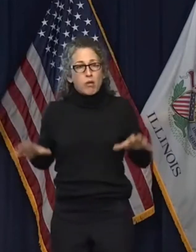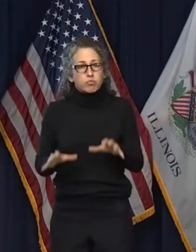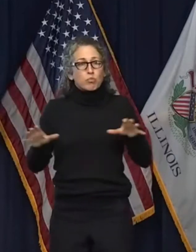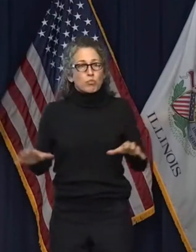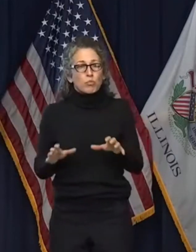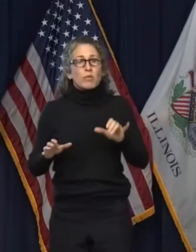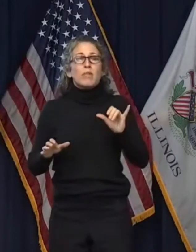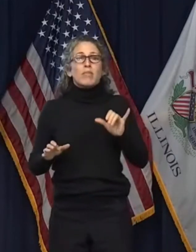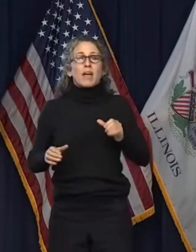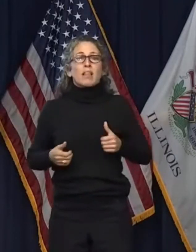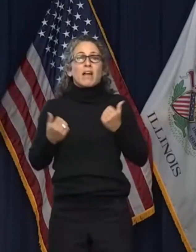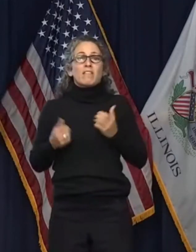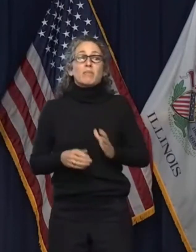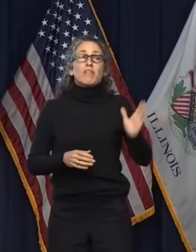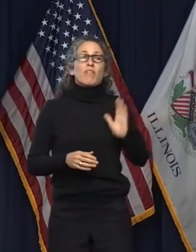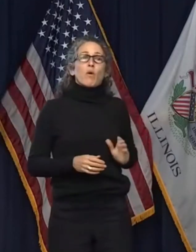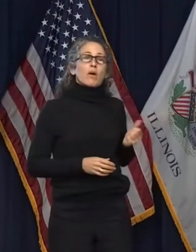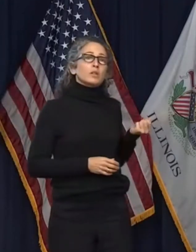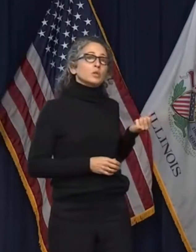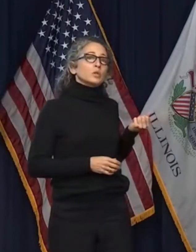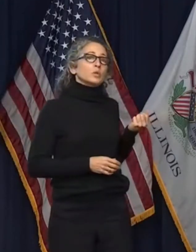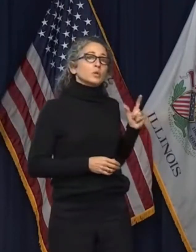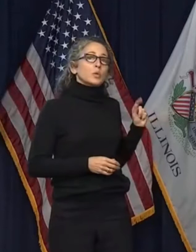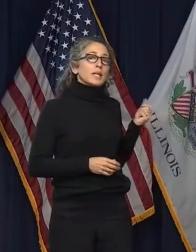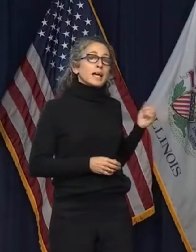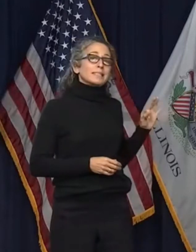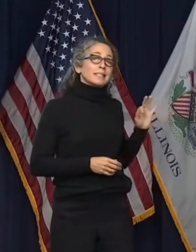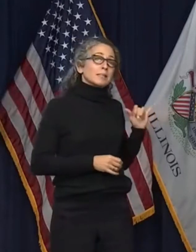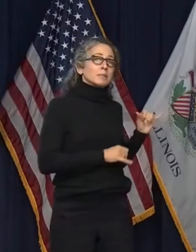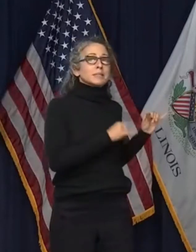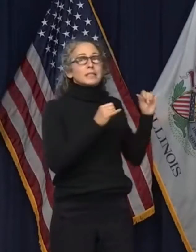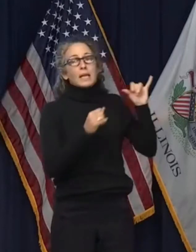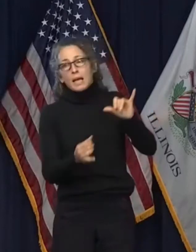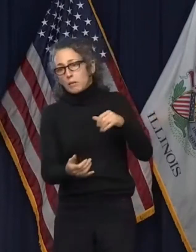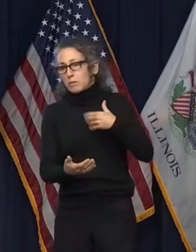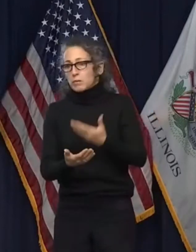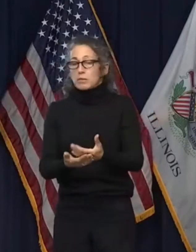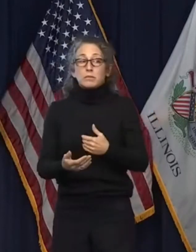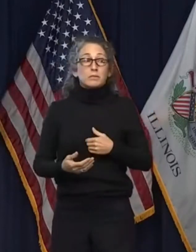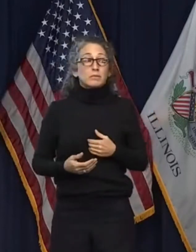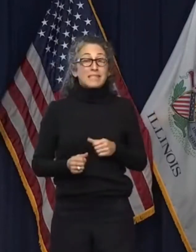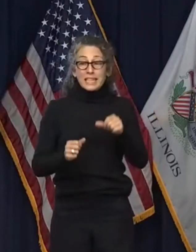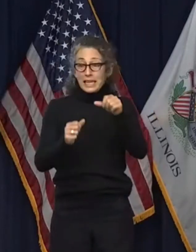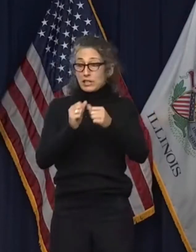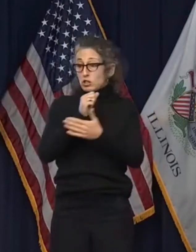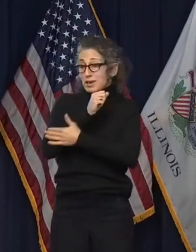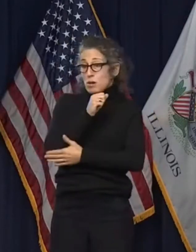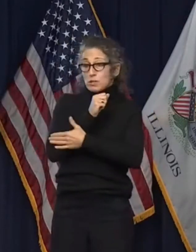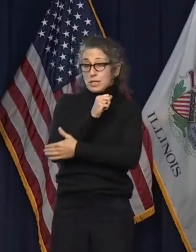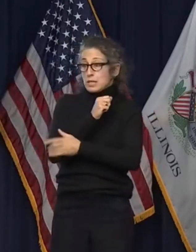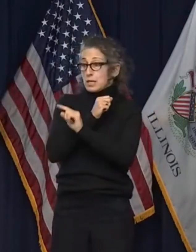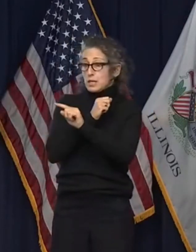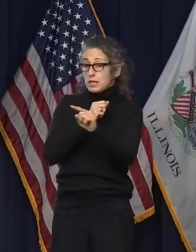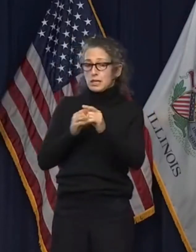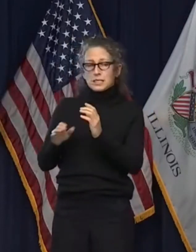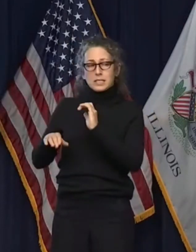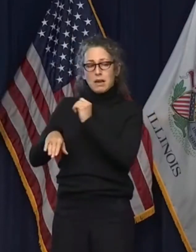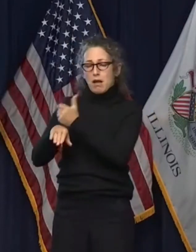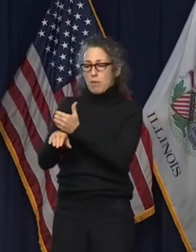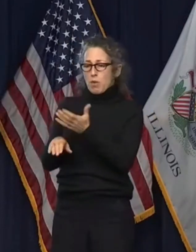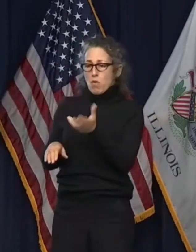to in 2019. And Marianne, if I could just add to that each county has put a plan together. So they know best